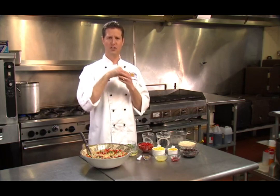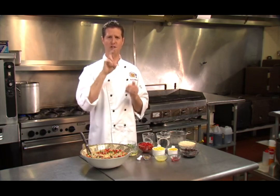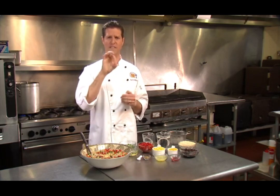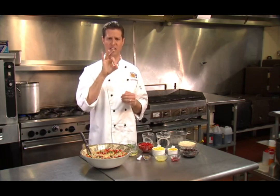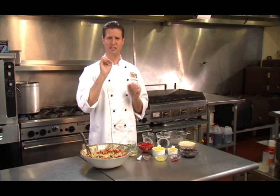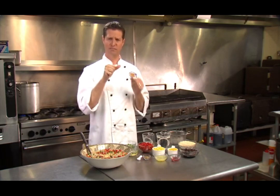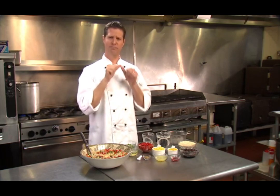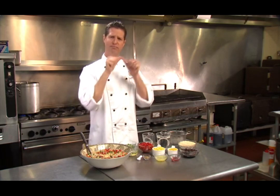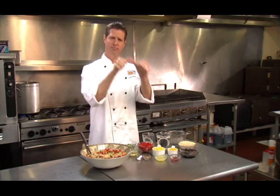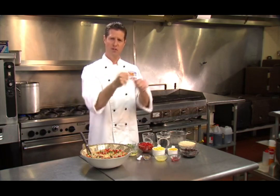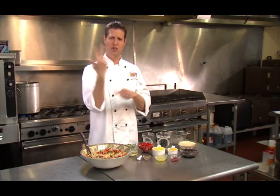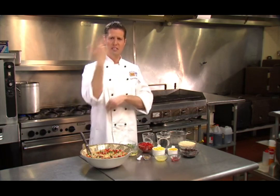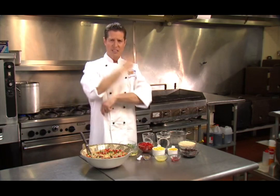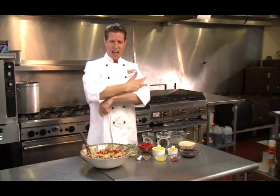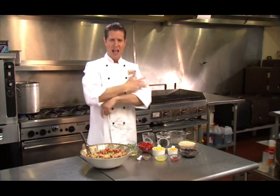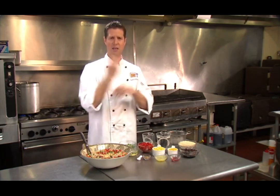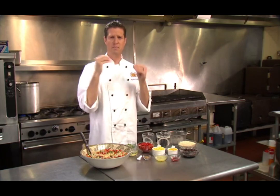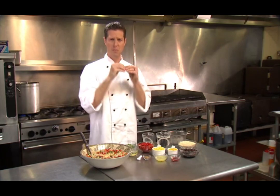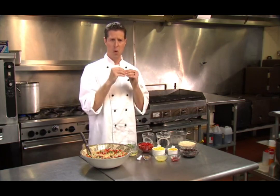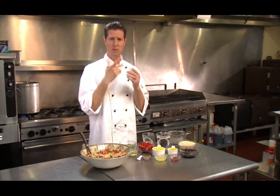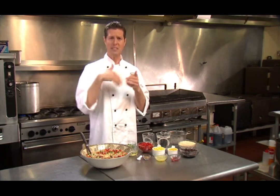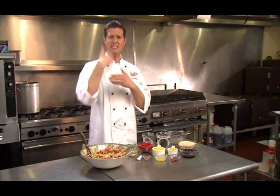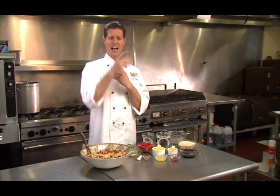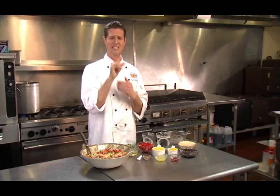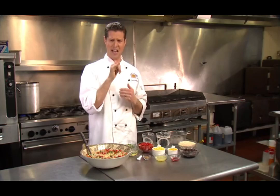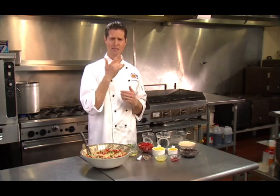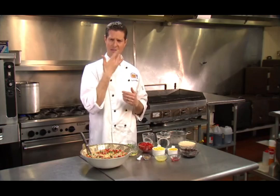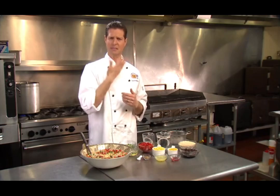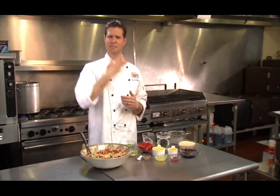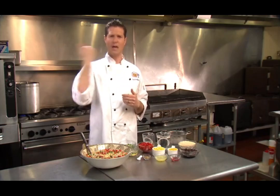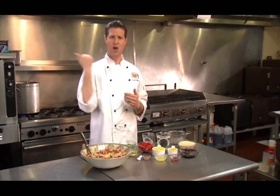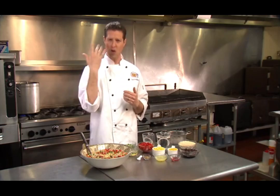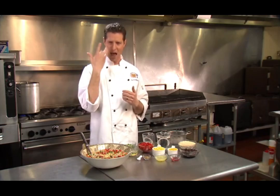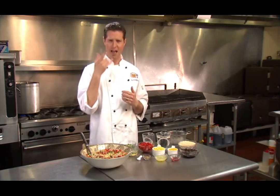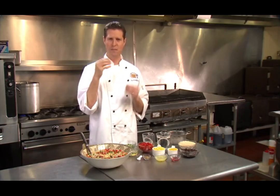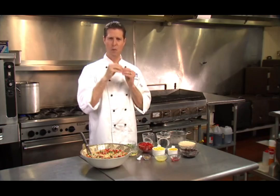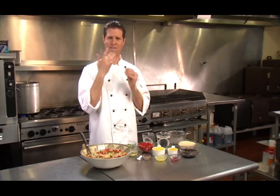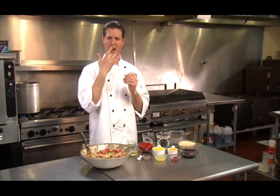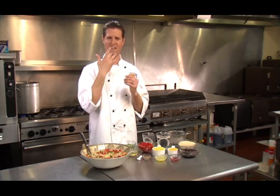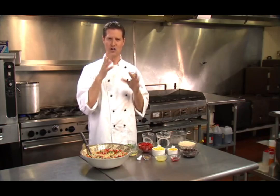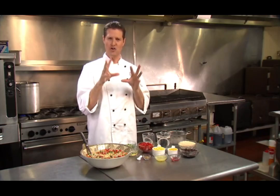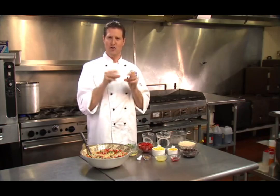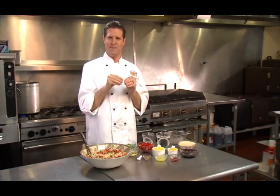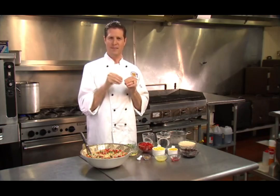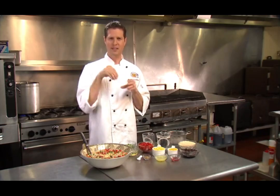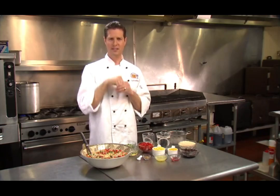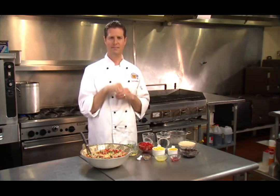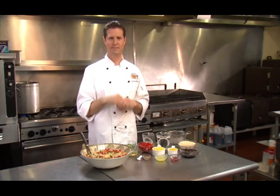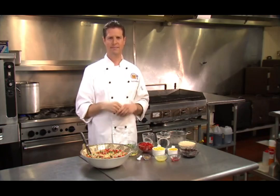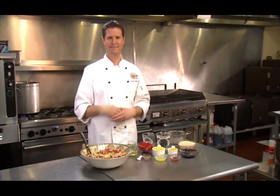in the refrigerator for up to about 3 days. It tastes even better the next day after the flavor has been absorbed